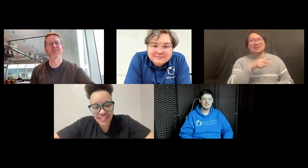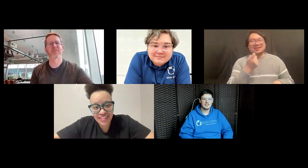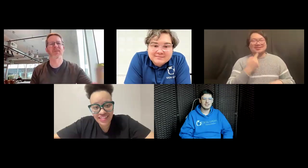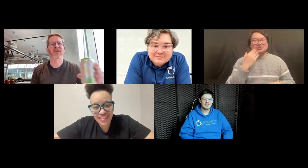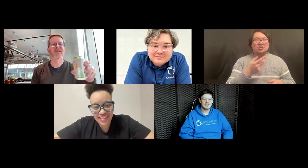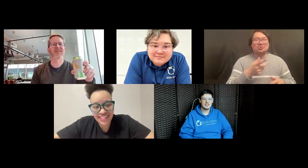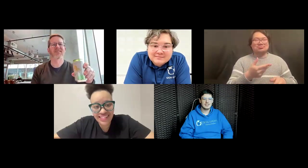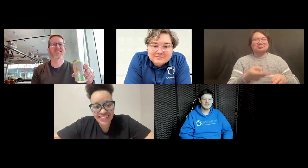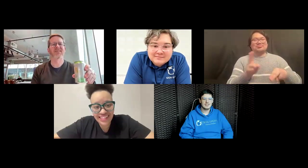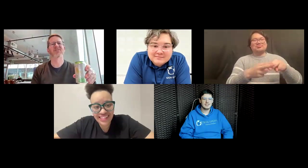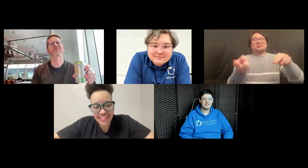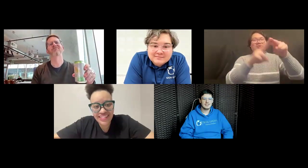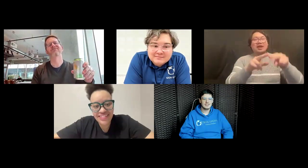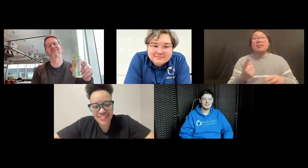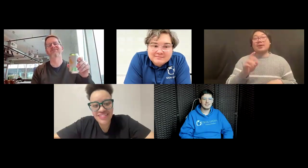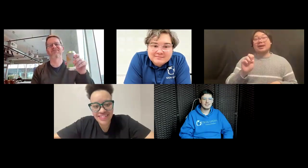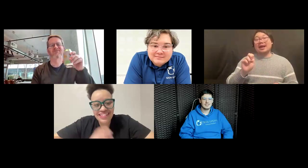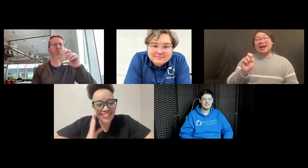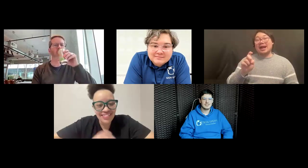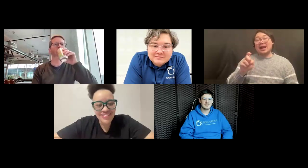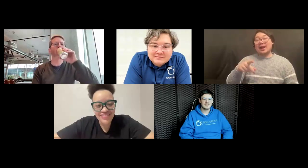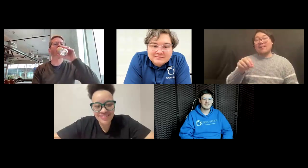after about a month, I just stopped watching it because it was going up so quickly.